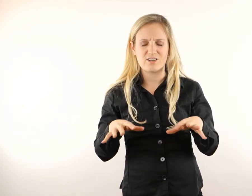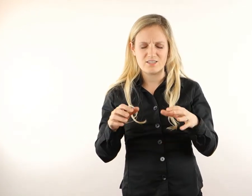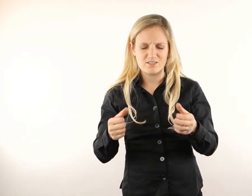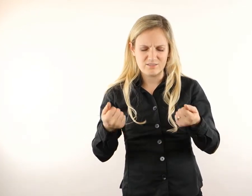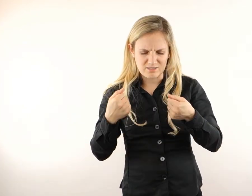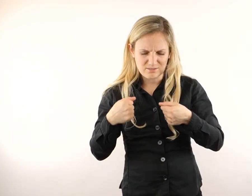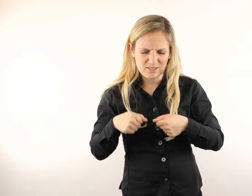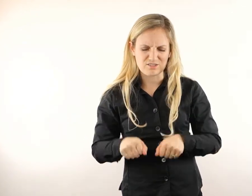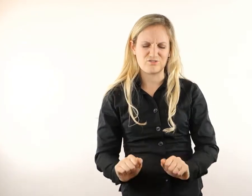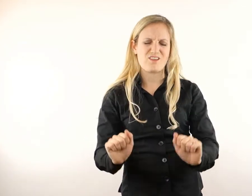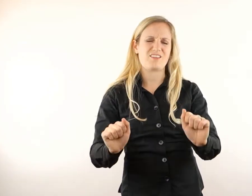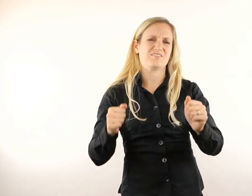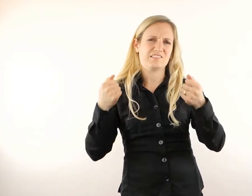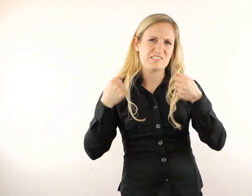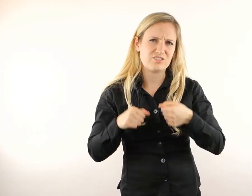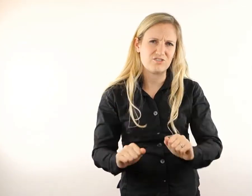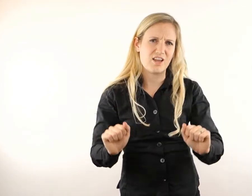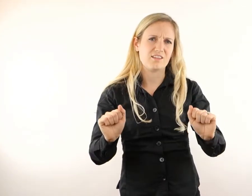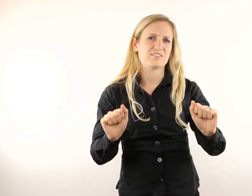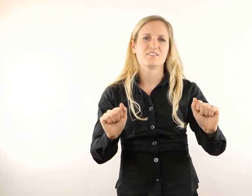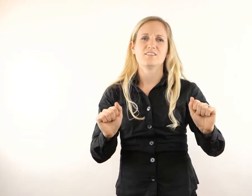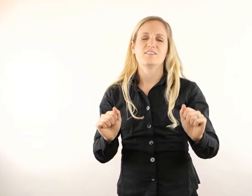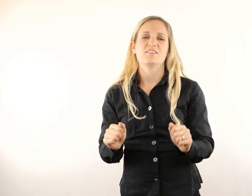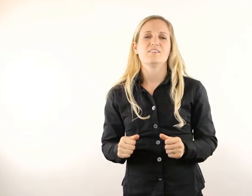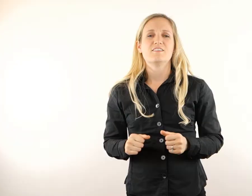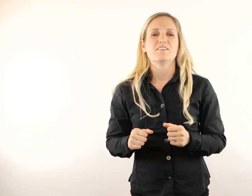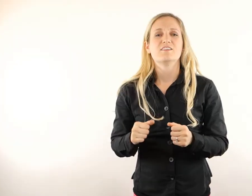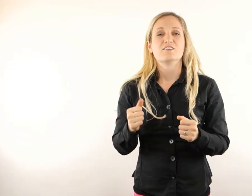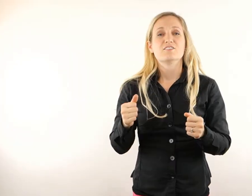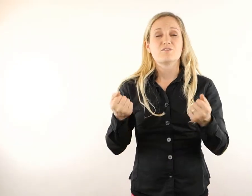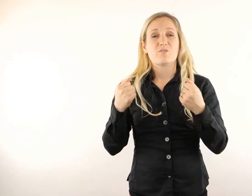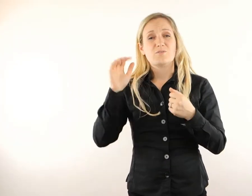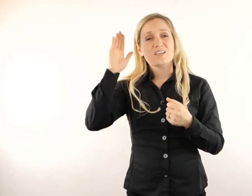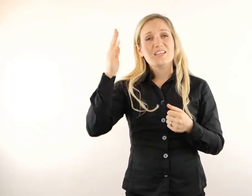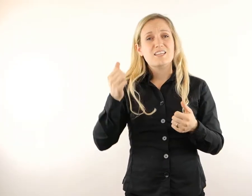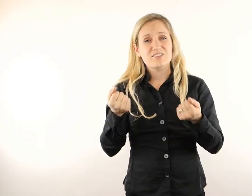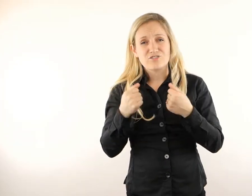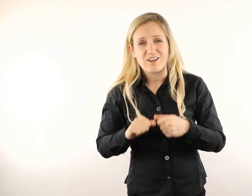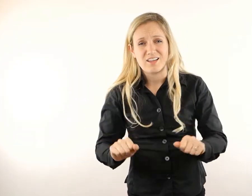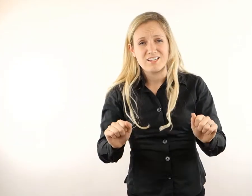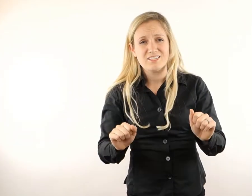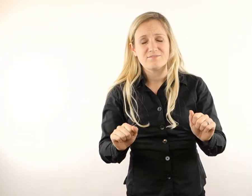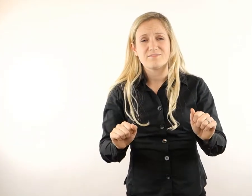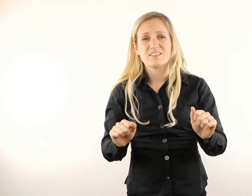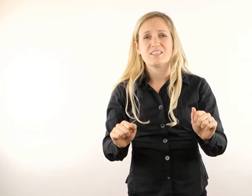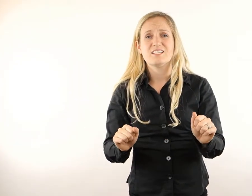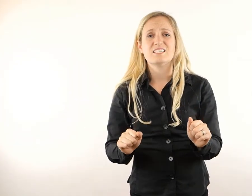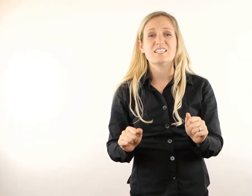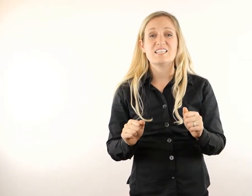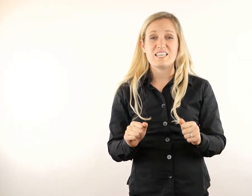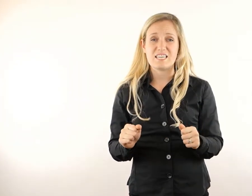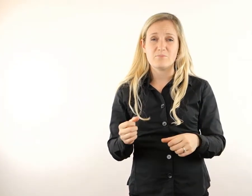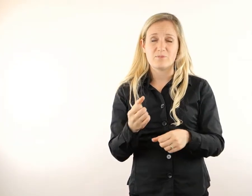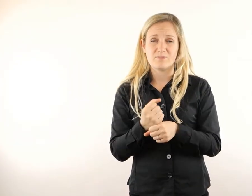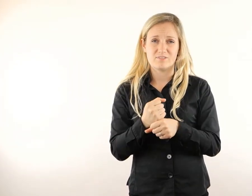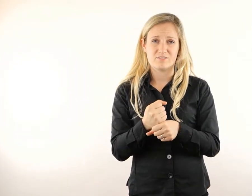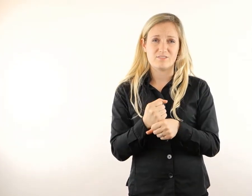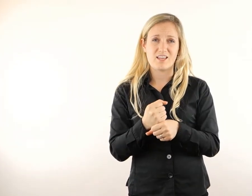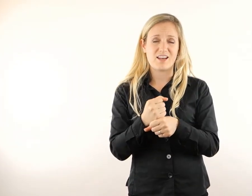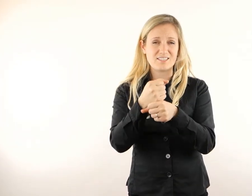trying to do, like you're really going to try. Oh, let's try. So he tried to keep, and I